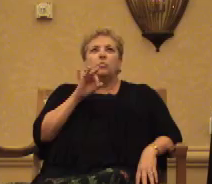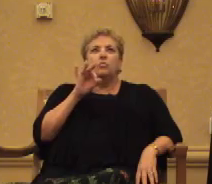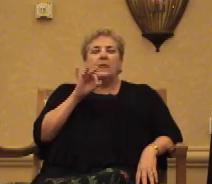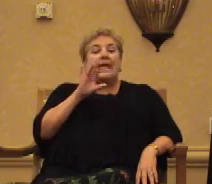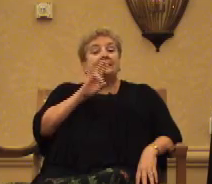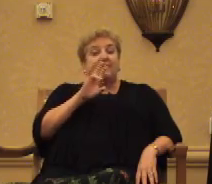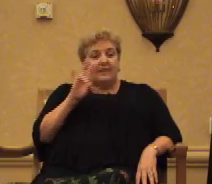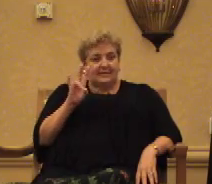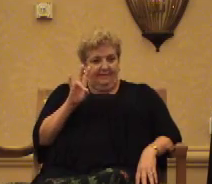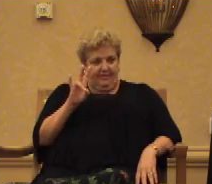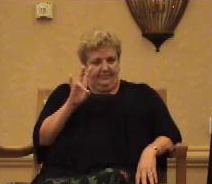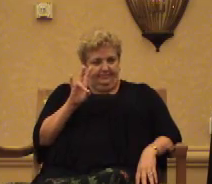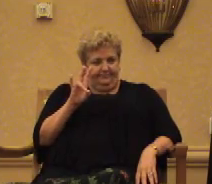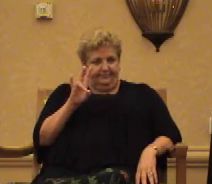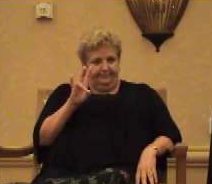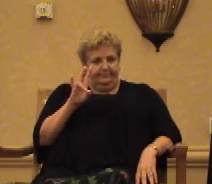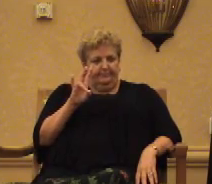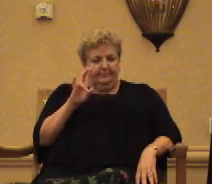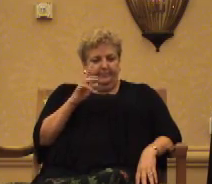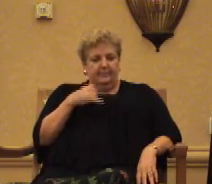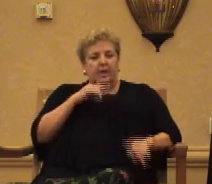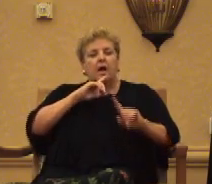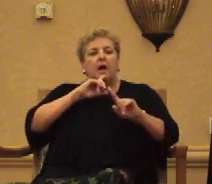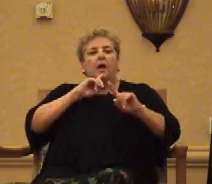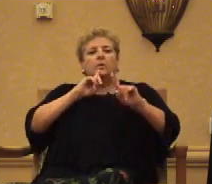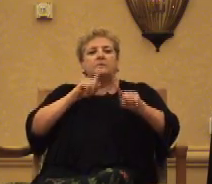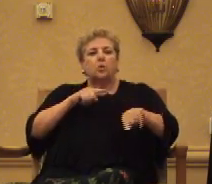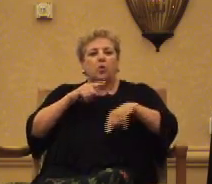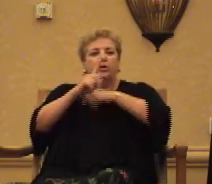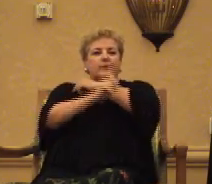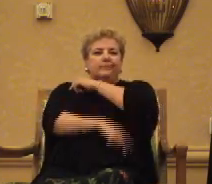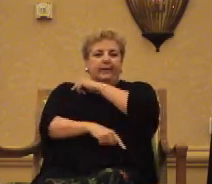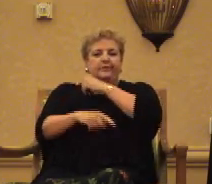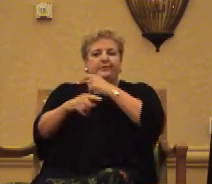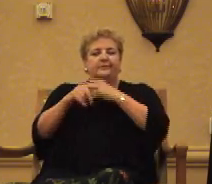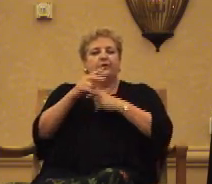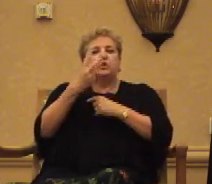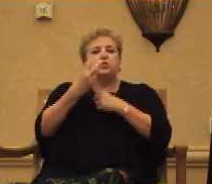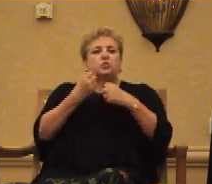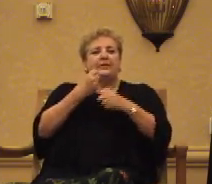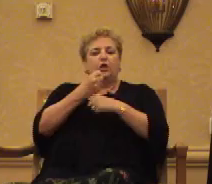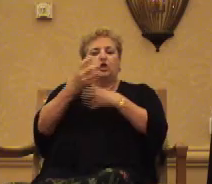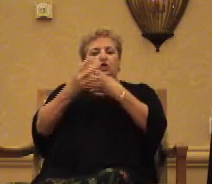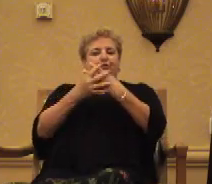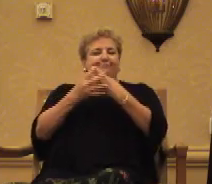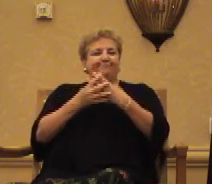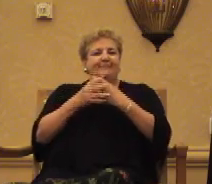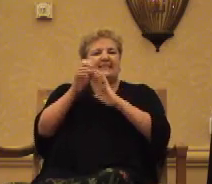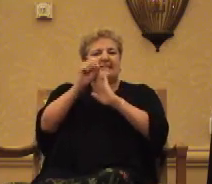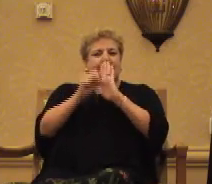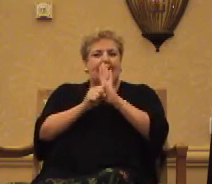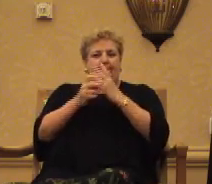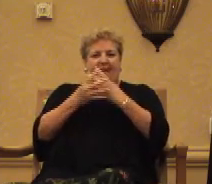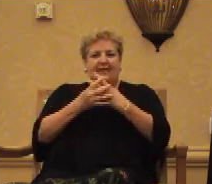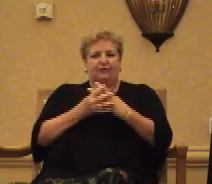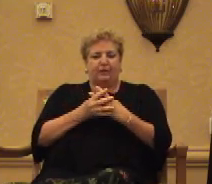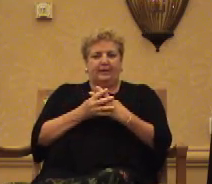In 1977, I was sentenced to 2 years in a state penitentiary by a very kind judge who sentenced me and then stayed